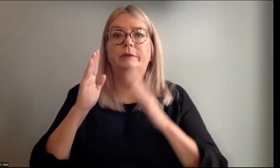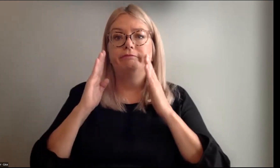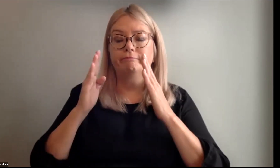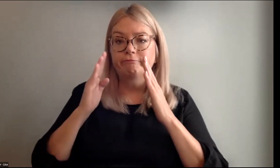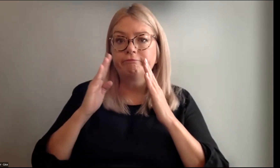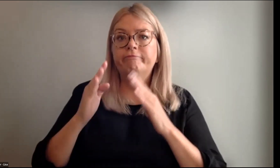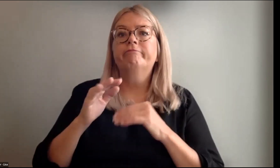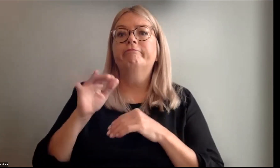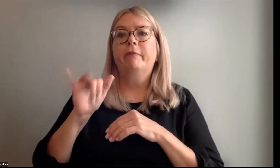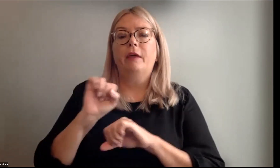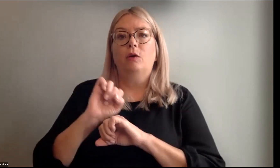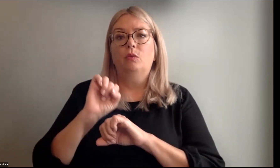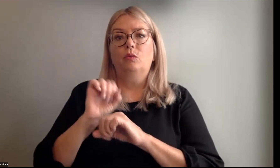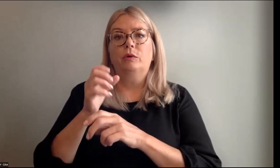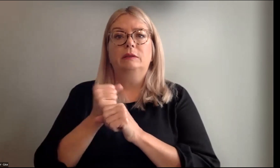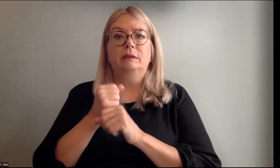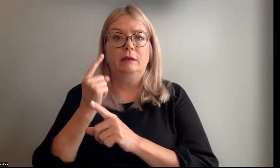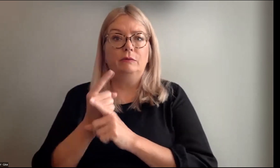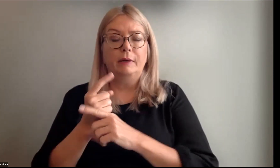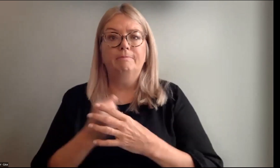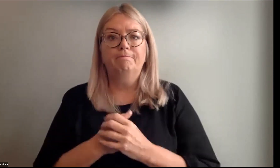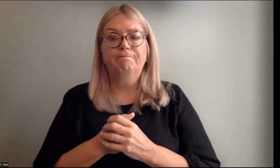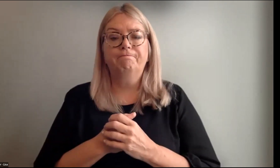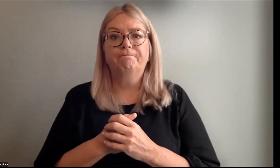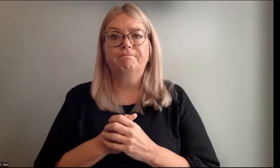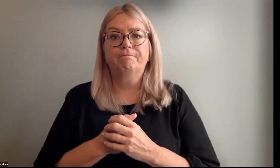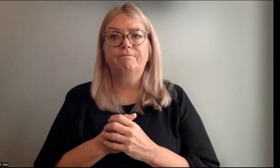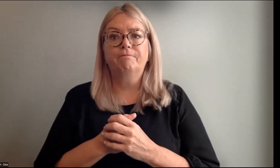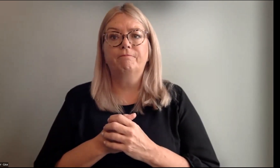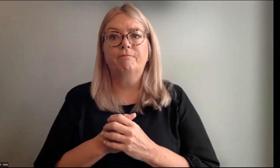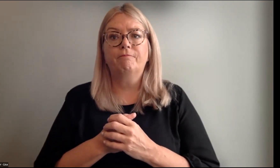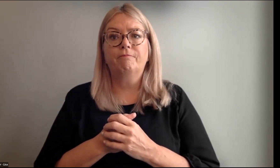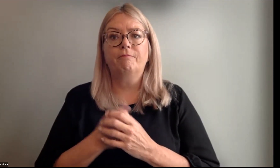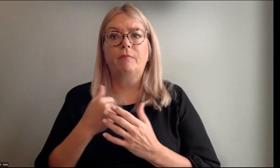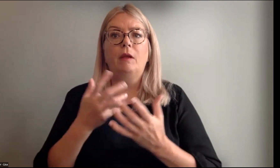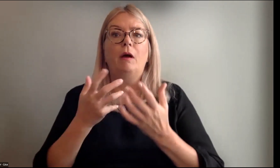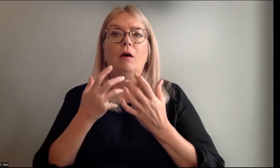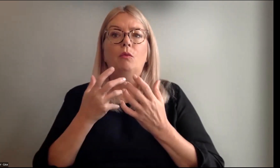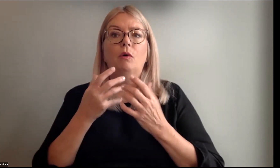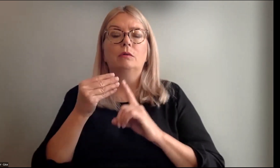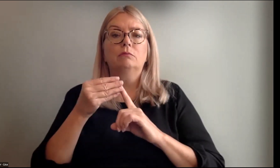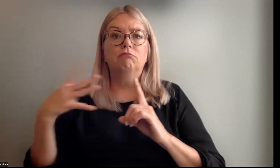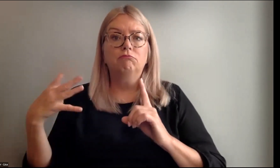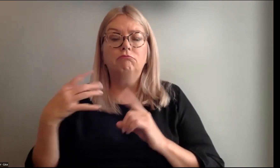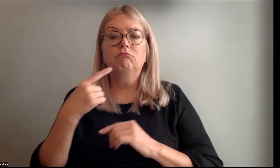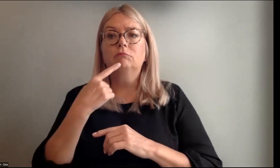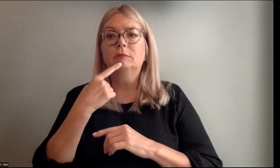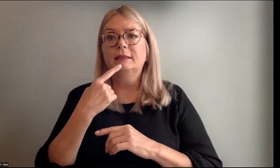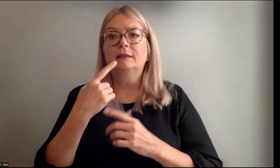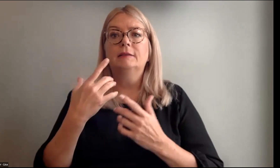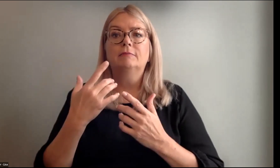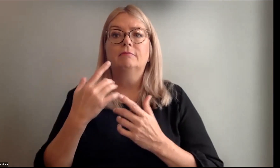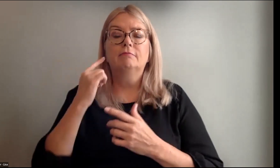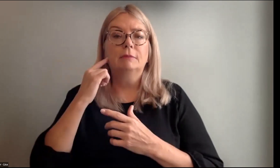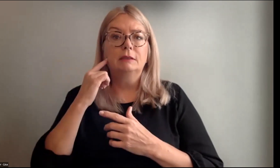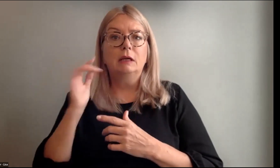is to get it right. So I wanted to, say, I think it sounds like there's been some improvements